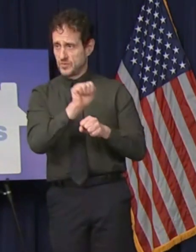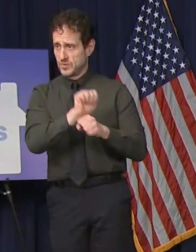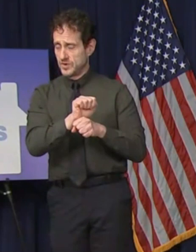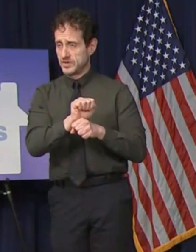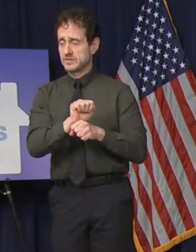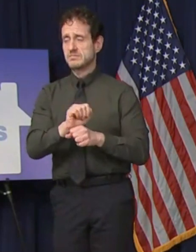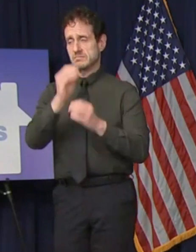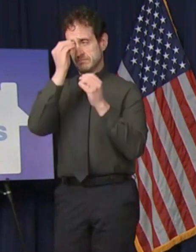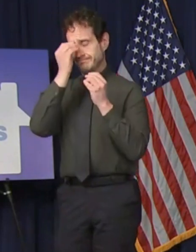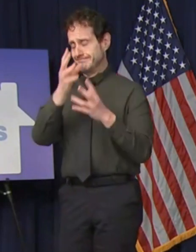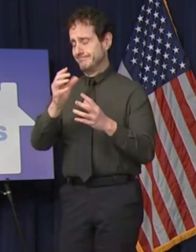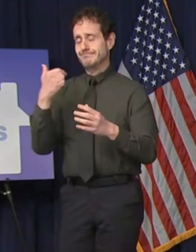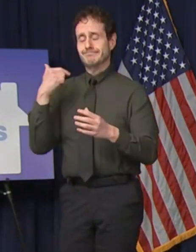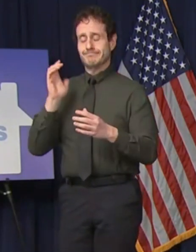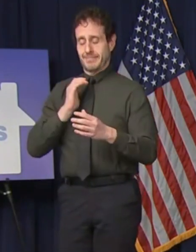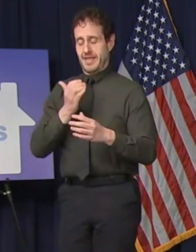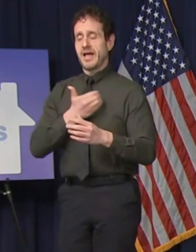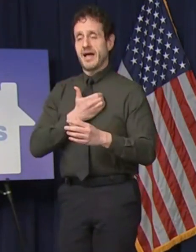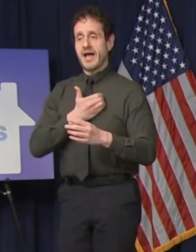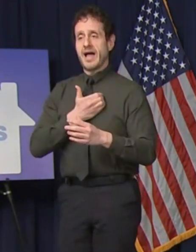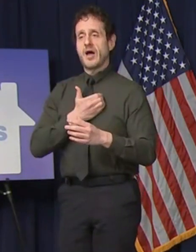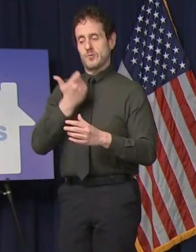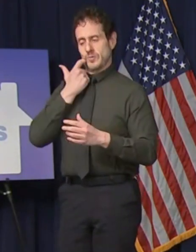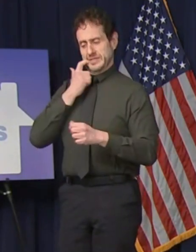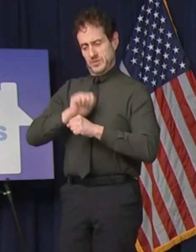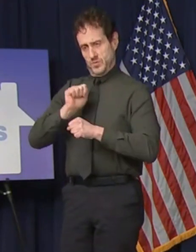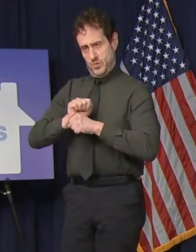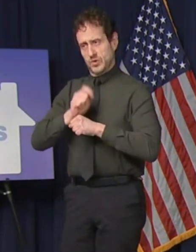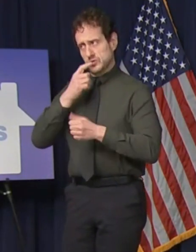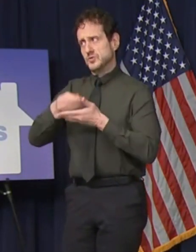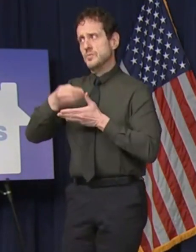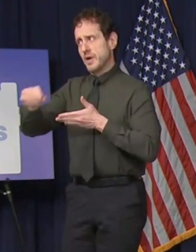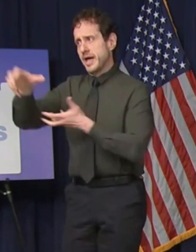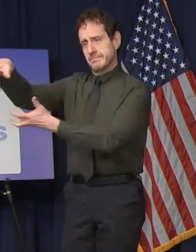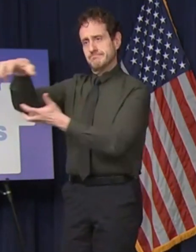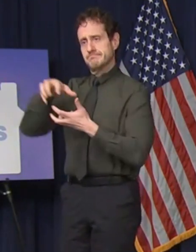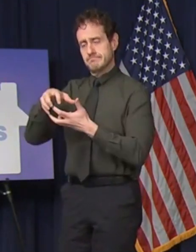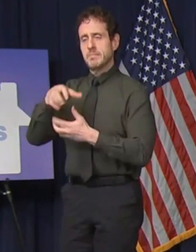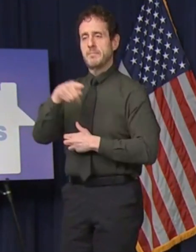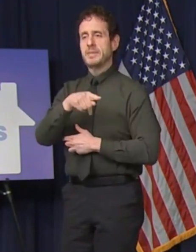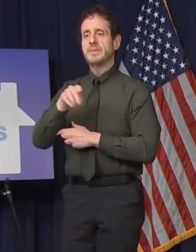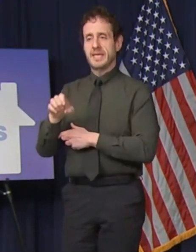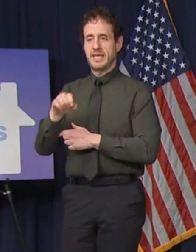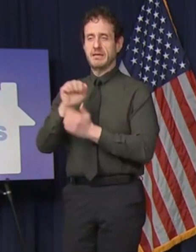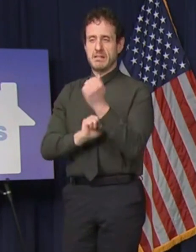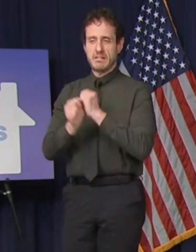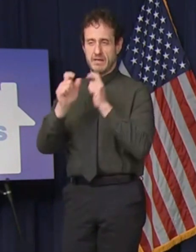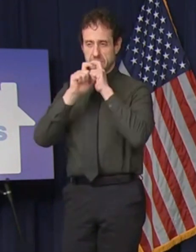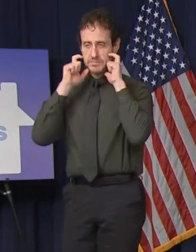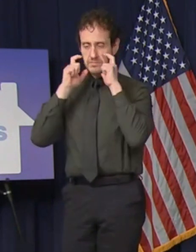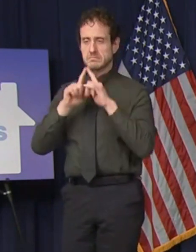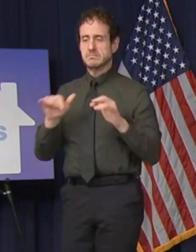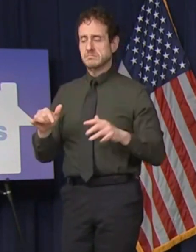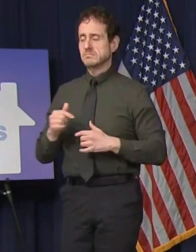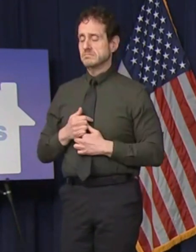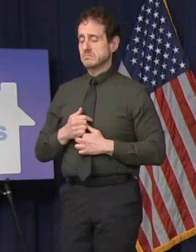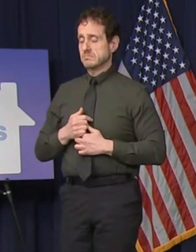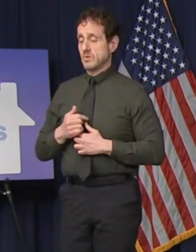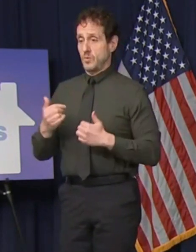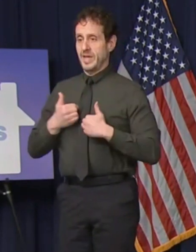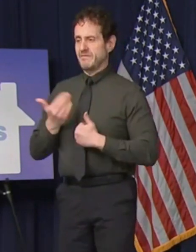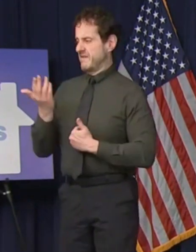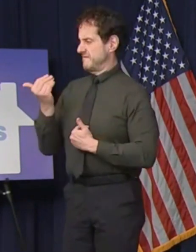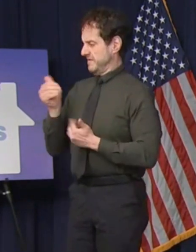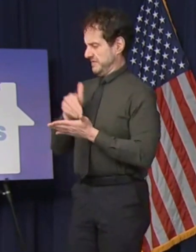ongoing efforts to source personal protective equipment. We've now sent out more than 15 million items,